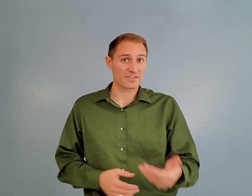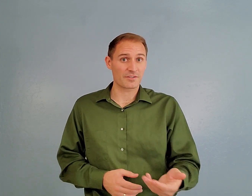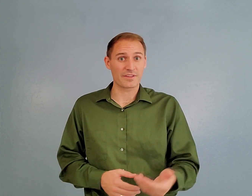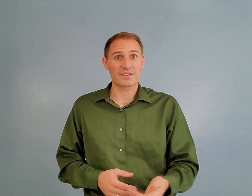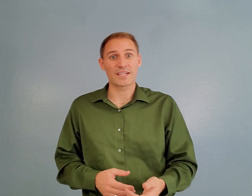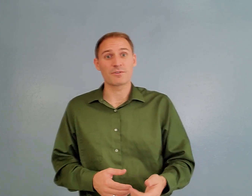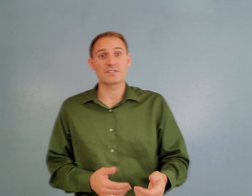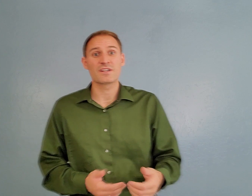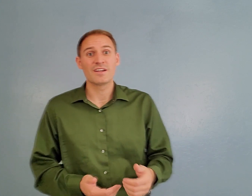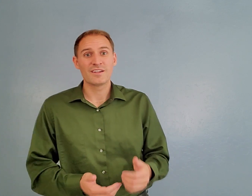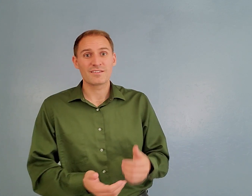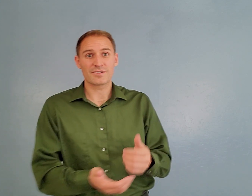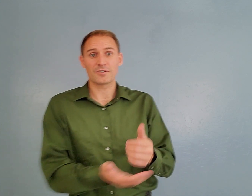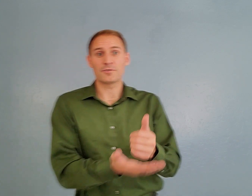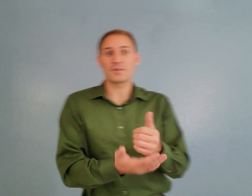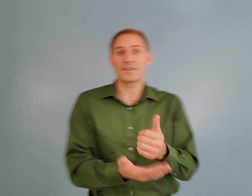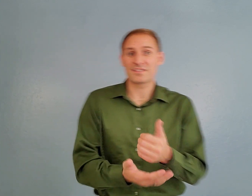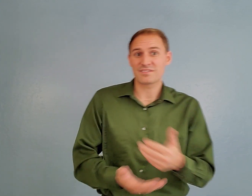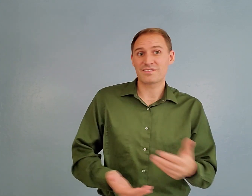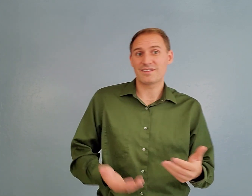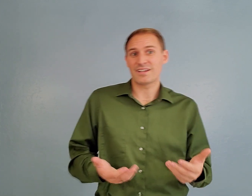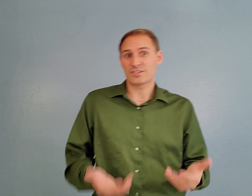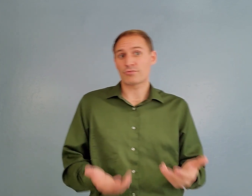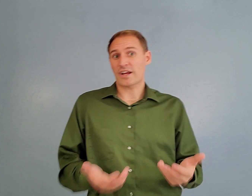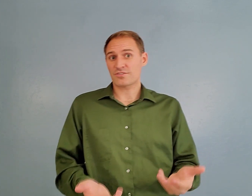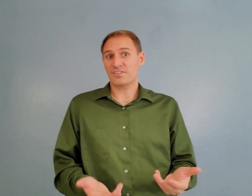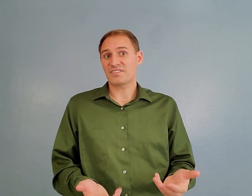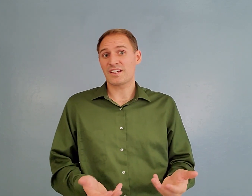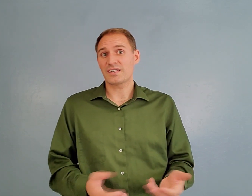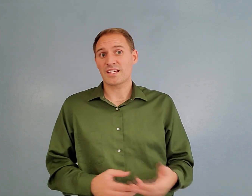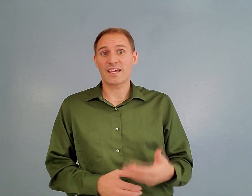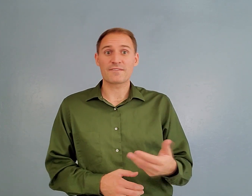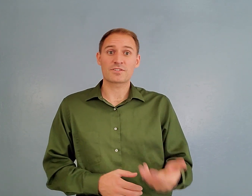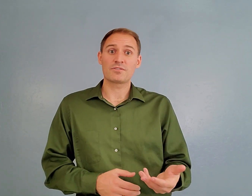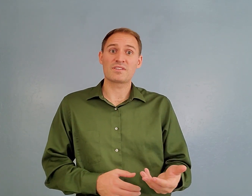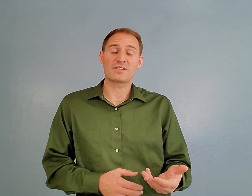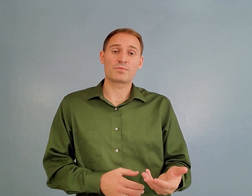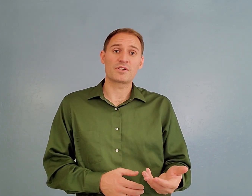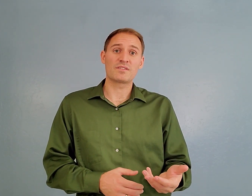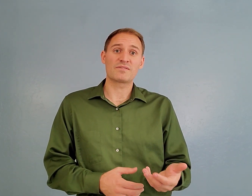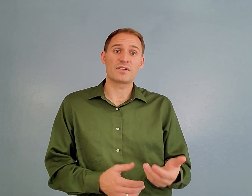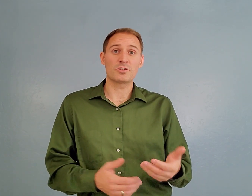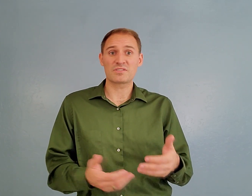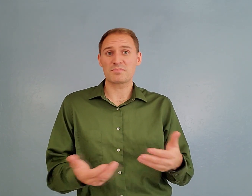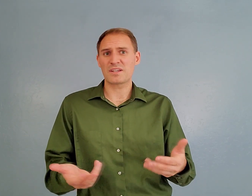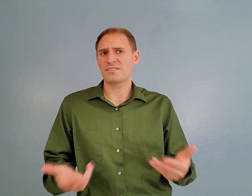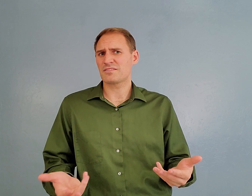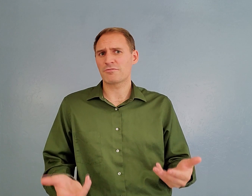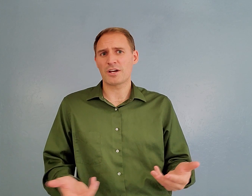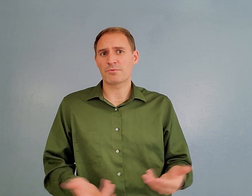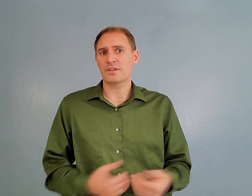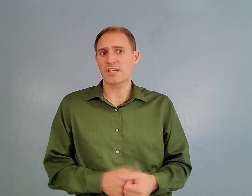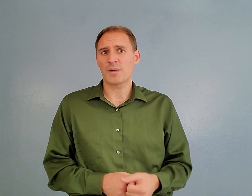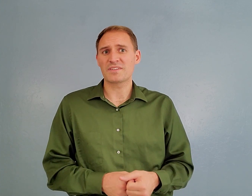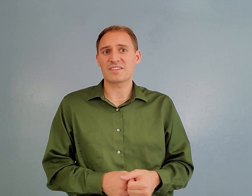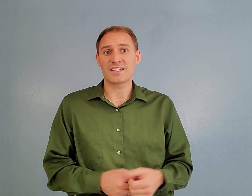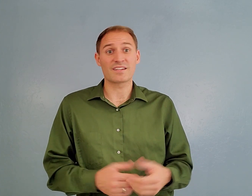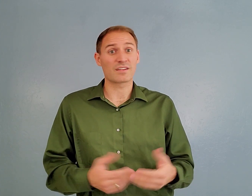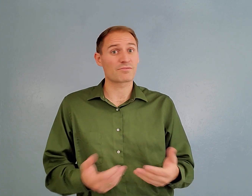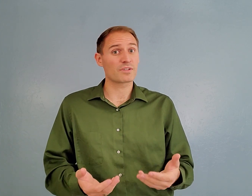learning the language. So this is a directional sign. I have shown this in a previous video just because it's a really common sign and it's really